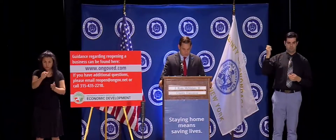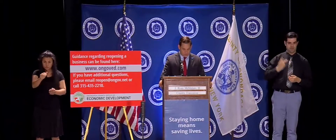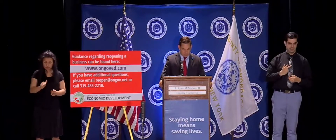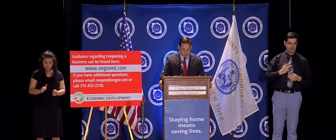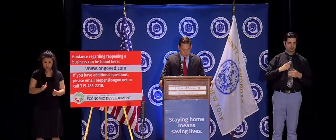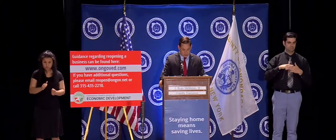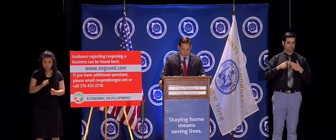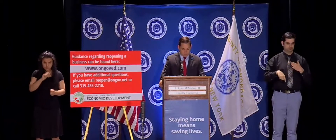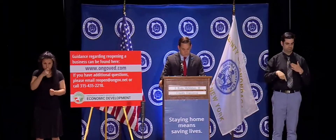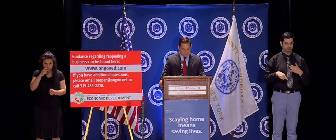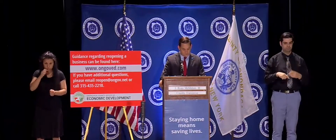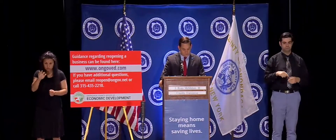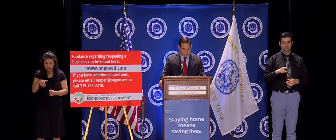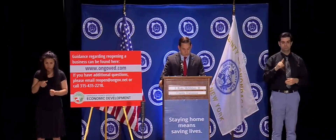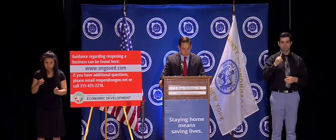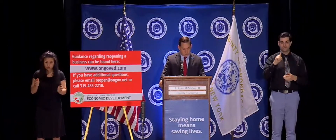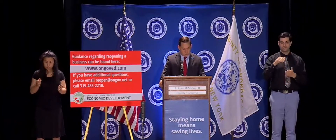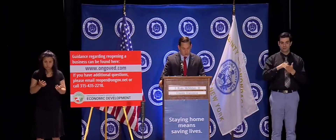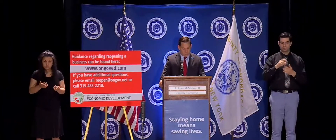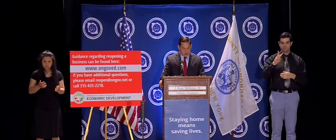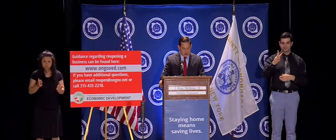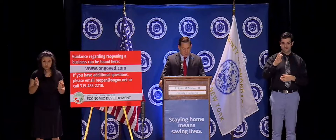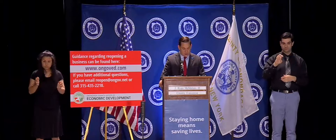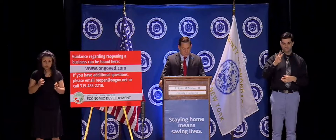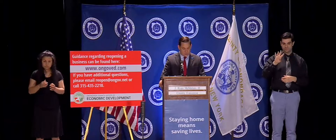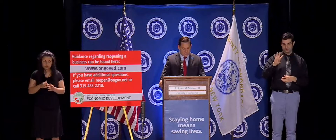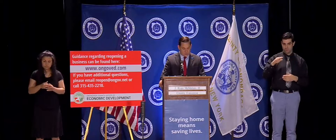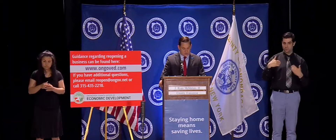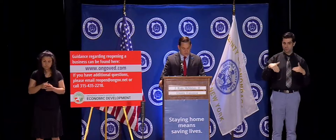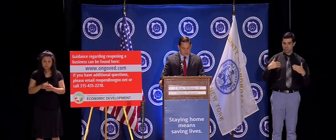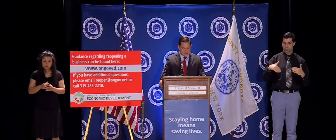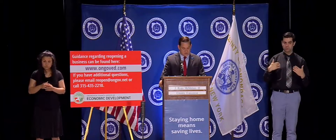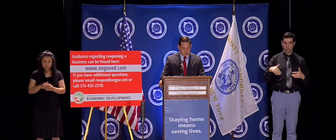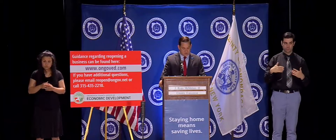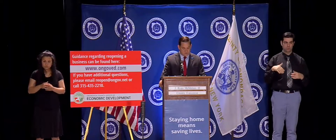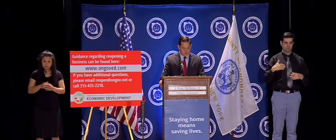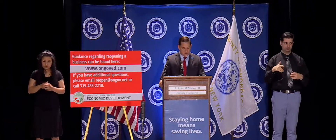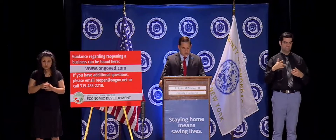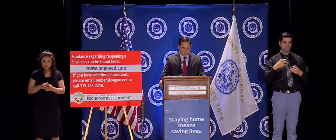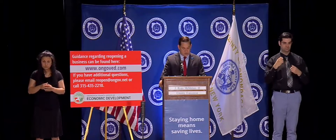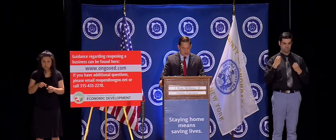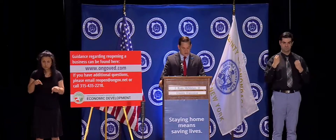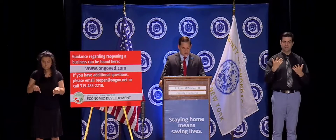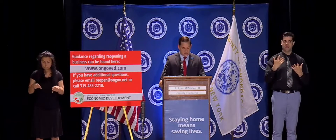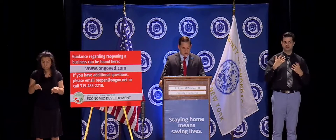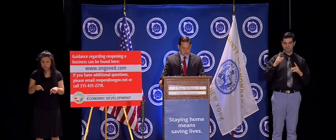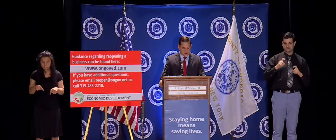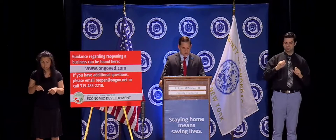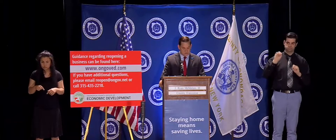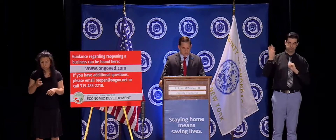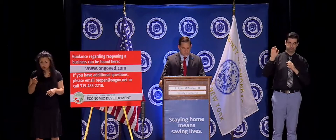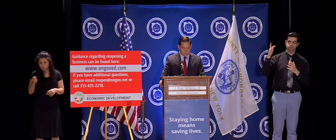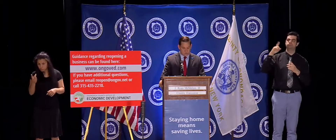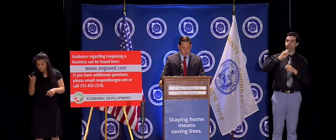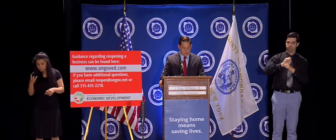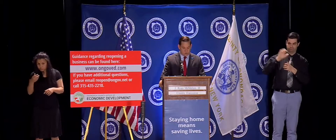1,674. Big number. There are now 1,752 positive